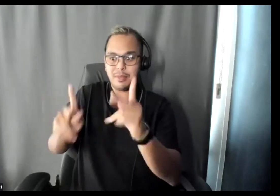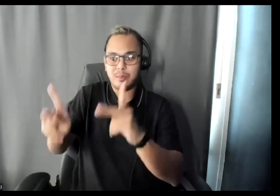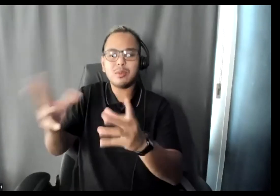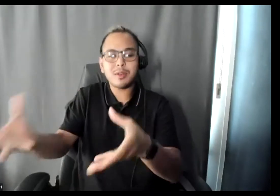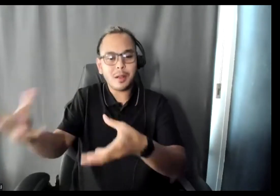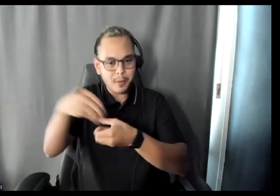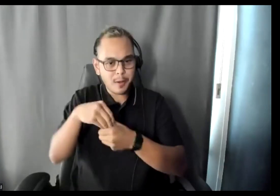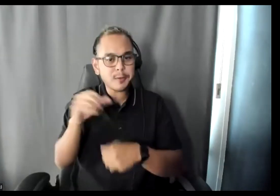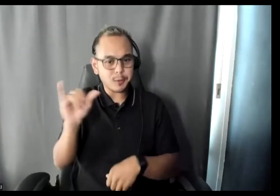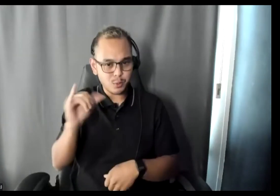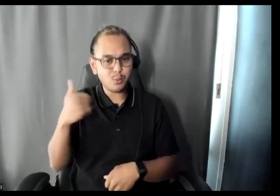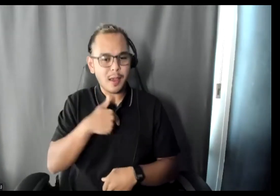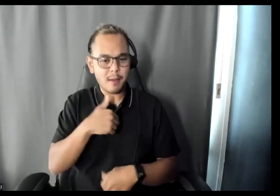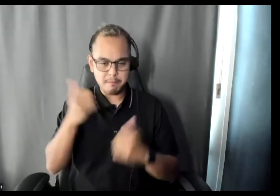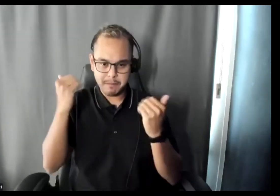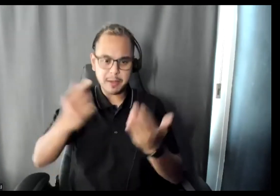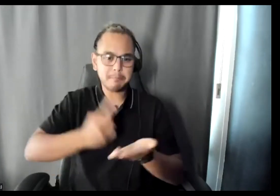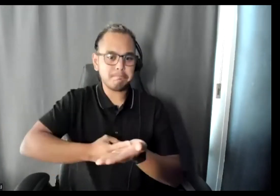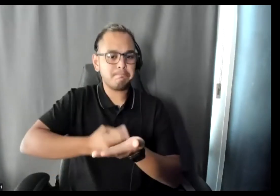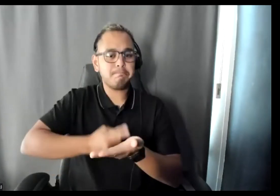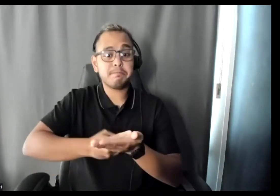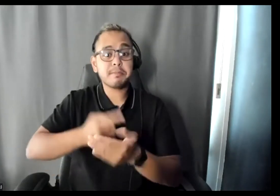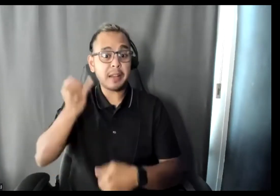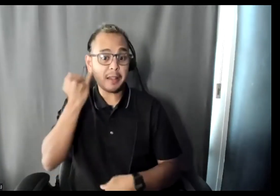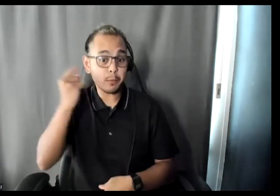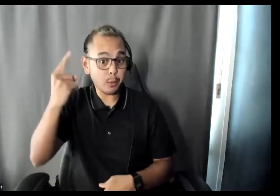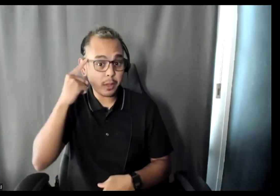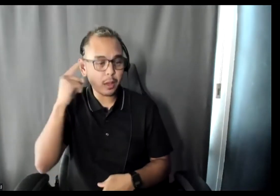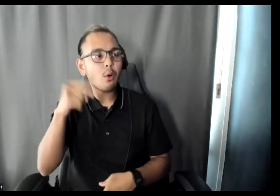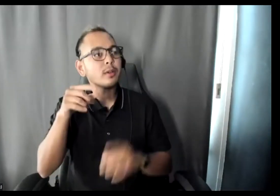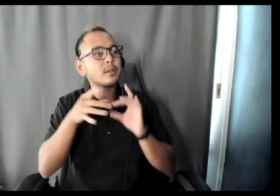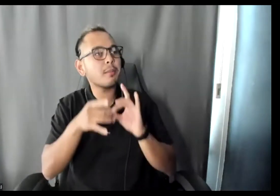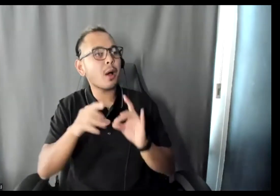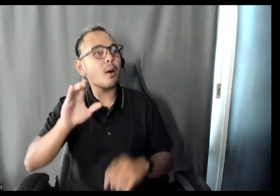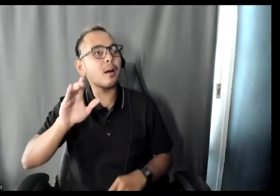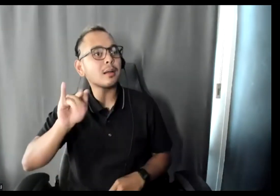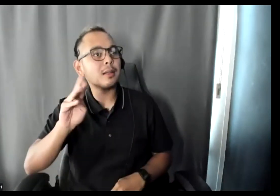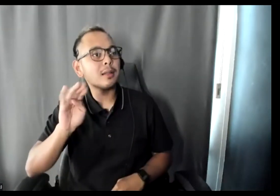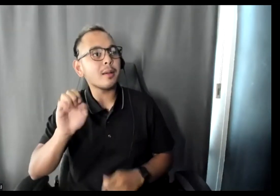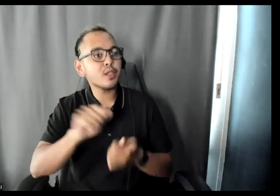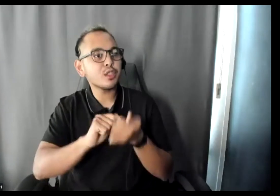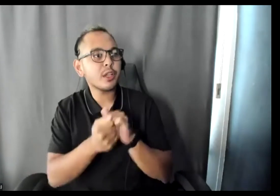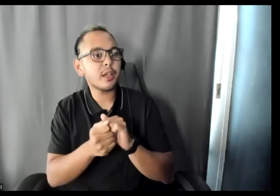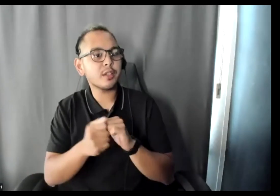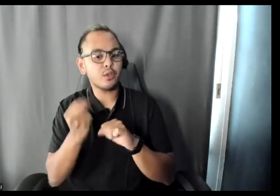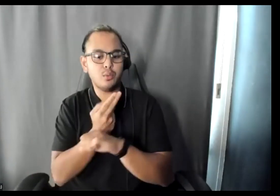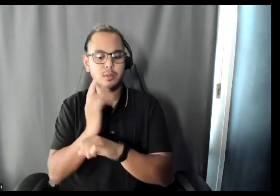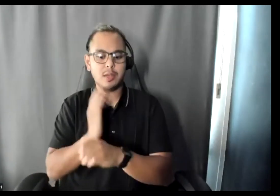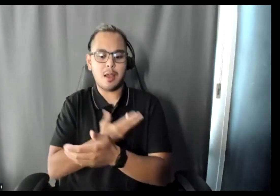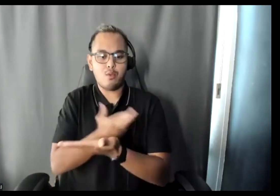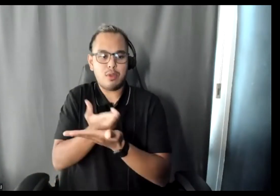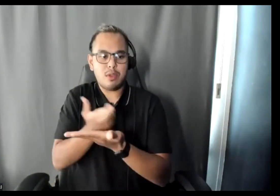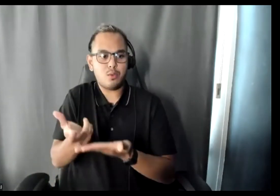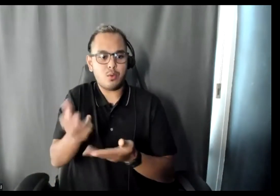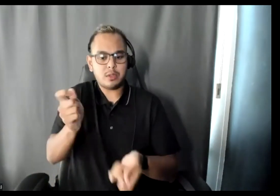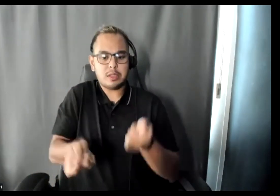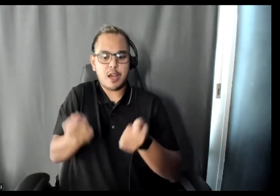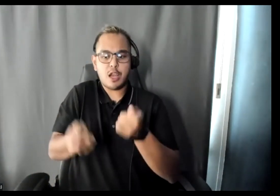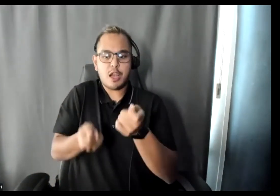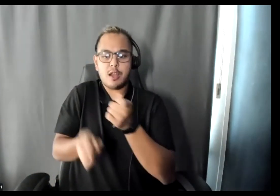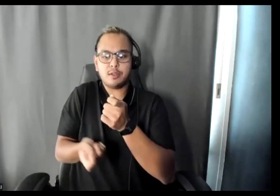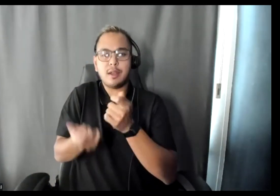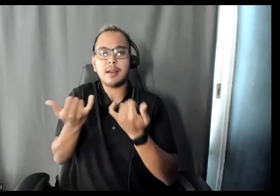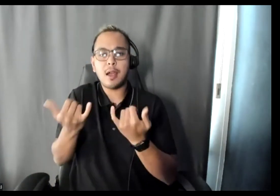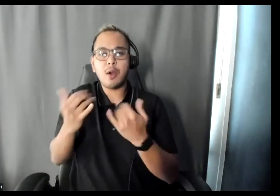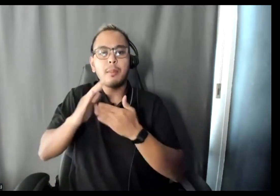That is what this is about. If you think that this is about climate change and adaptive reuse of our resources, think thoughtful about how we are being smart about